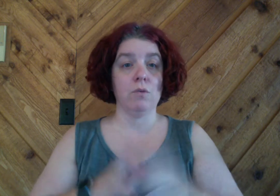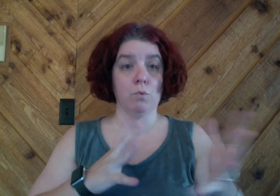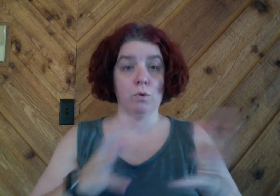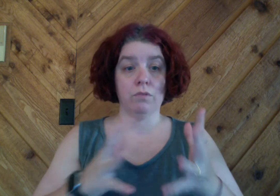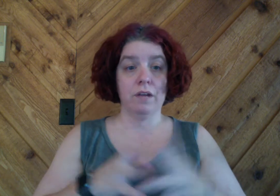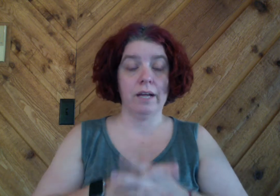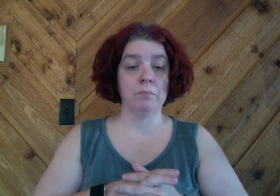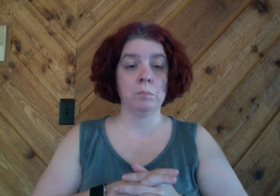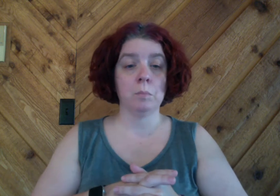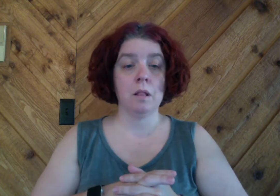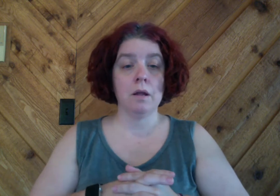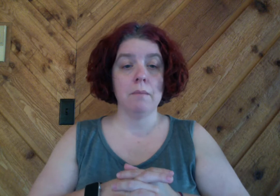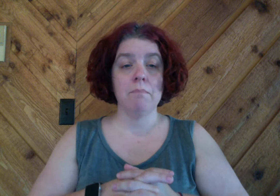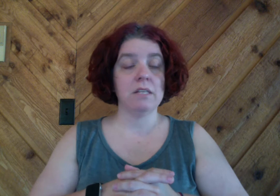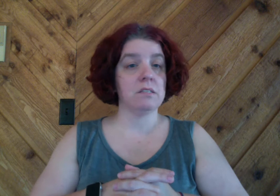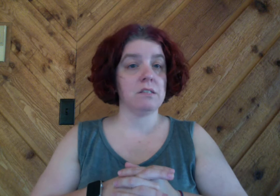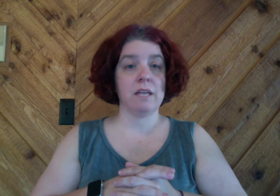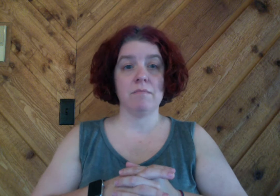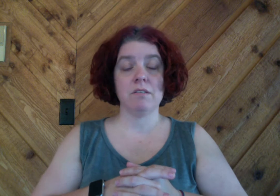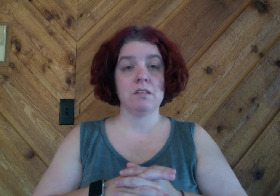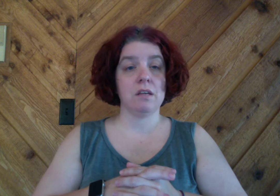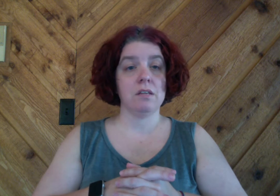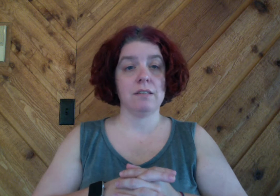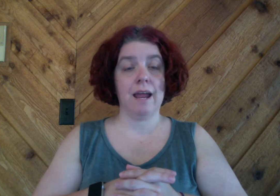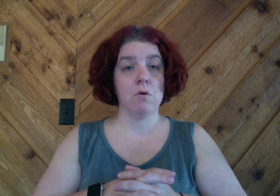rule of 9. Minutes is the same as hours